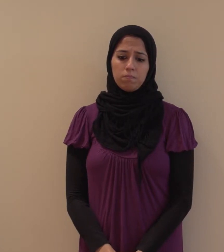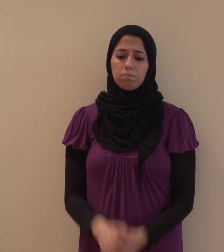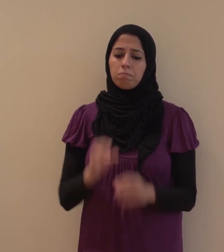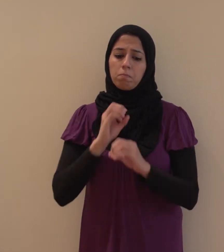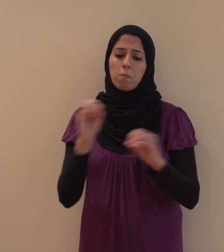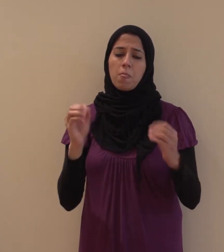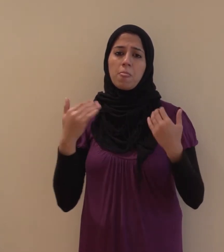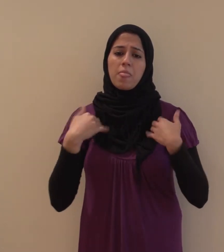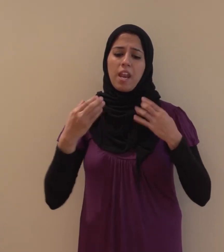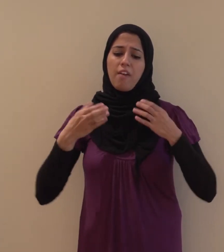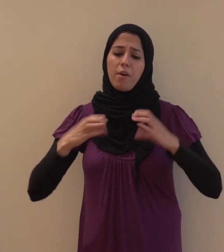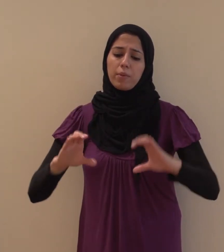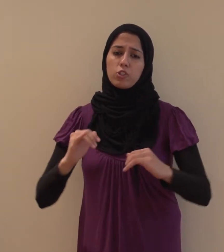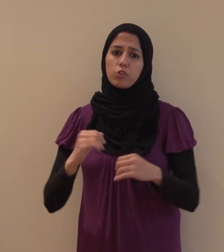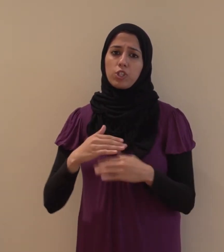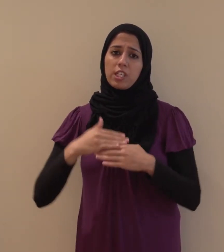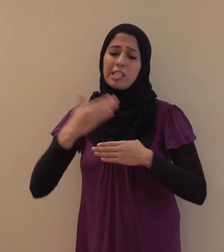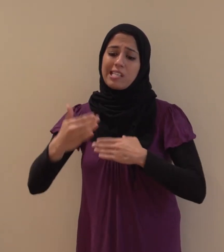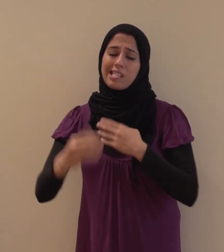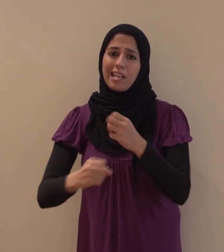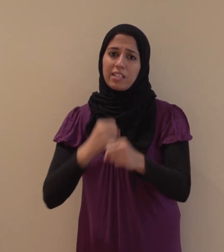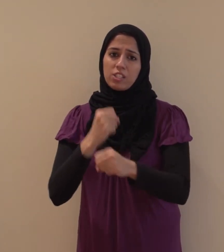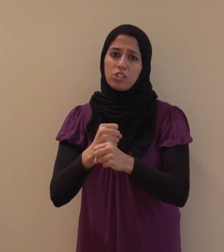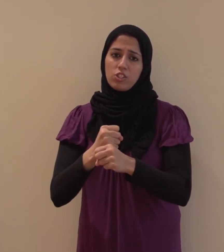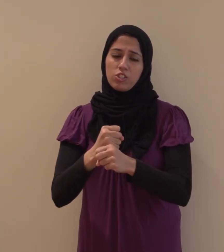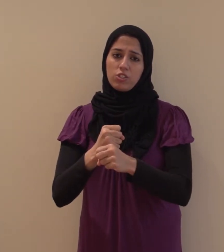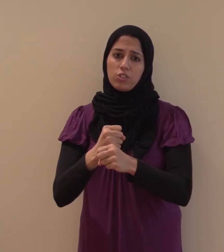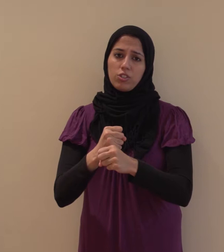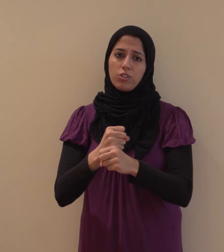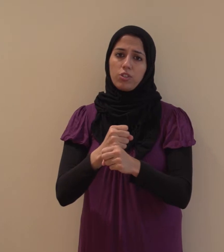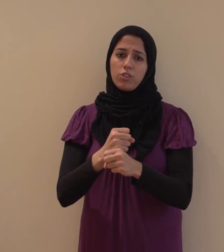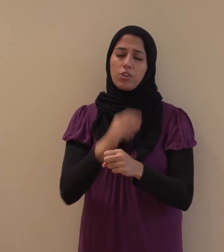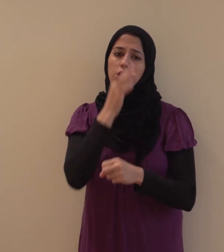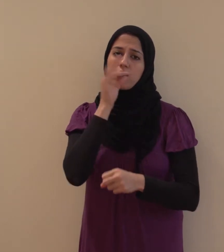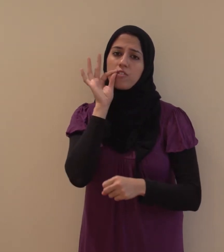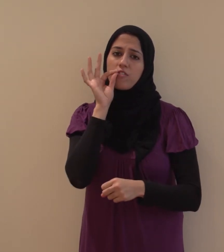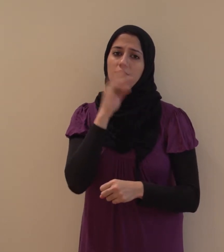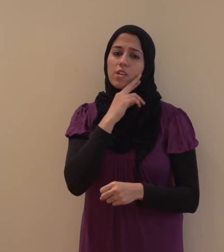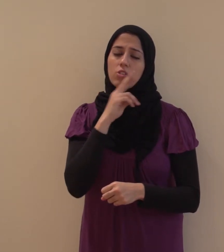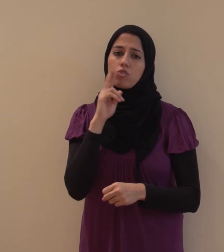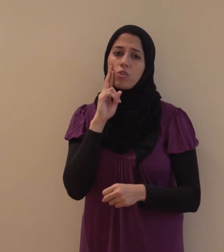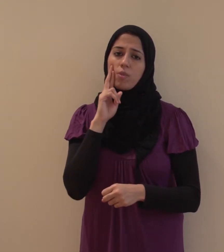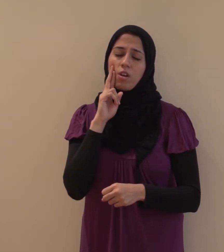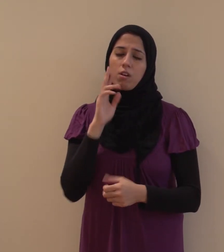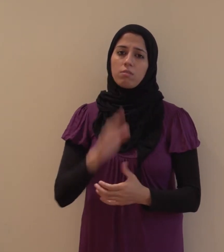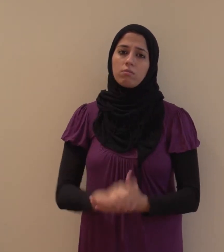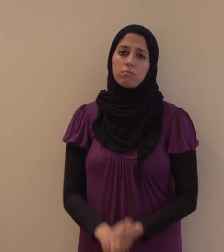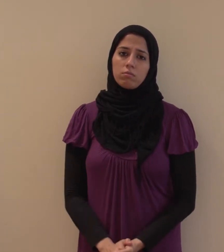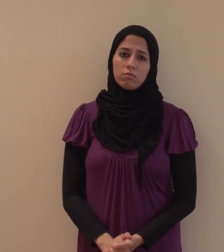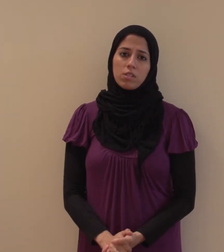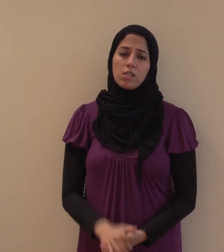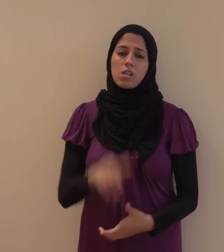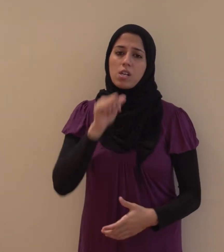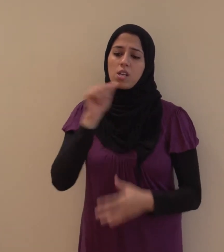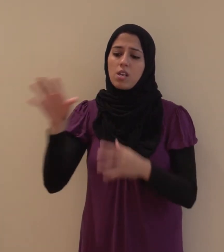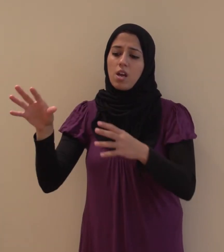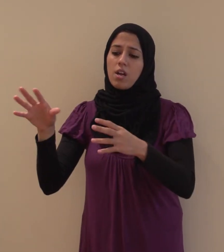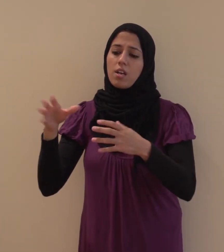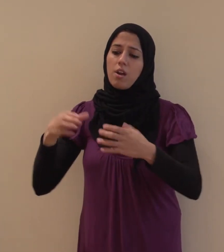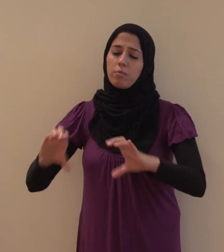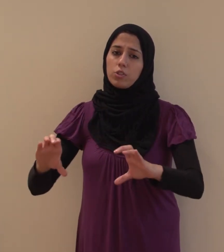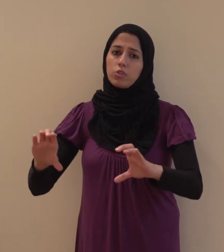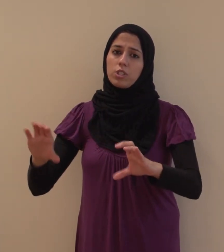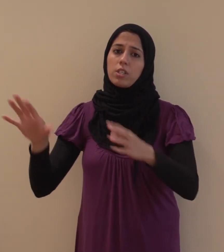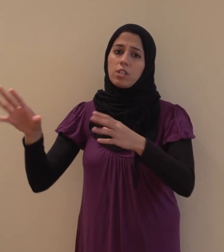chance that we fast in the month of Ramadan or get the blessings of Allah subhanahu wa ta'ala. So it means that it is